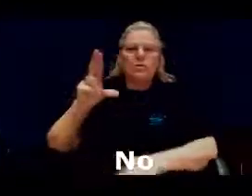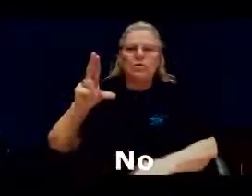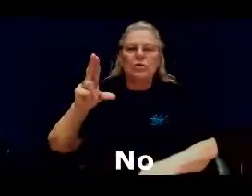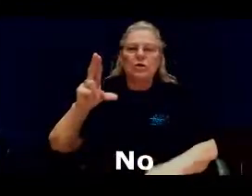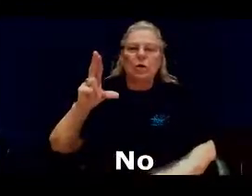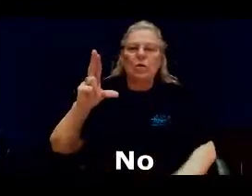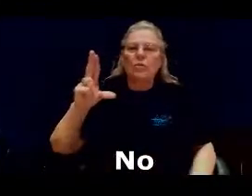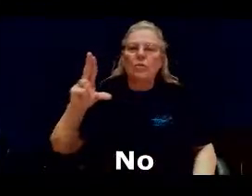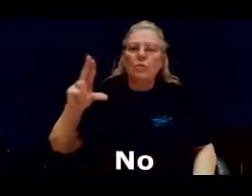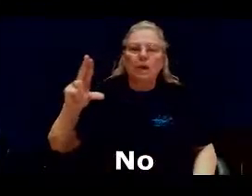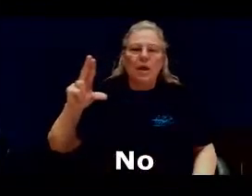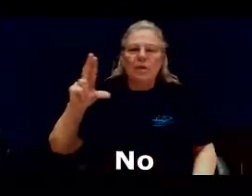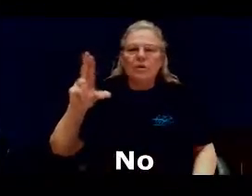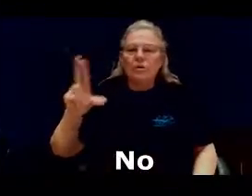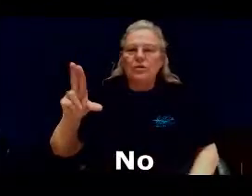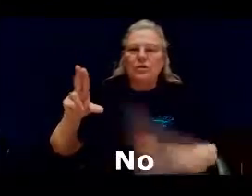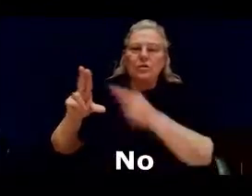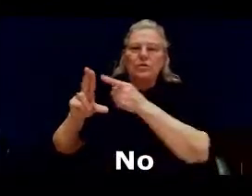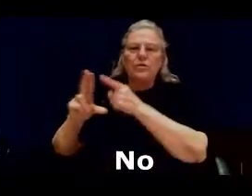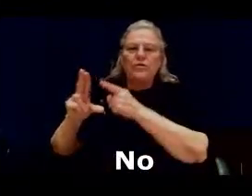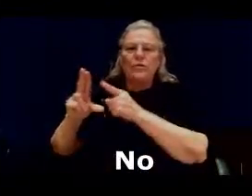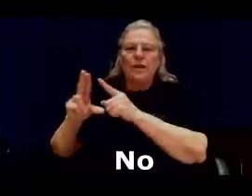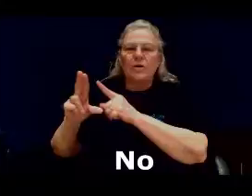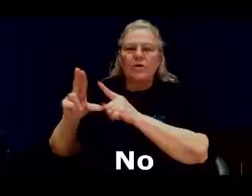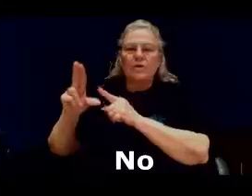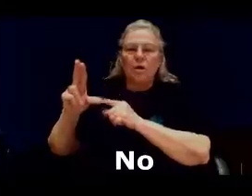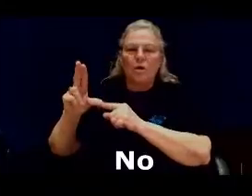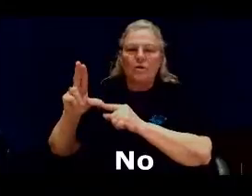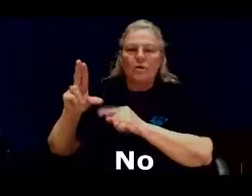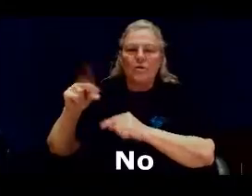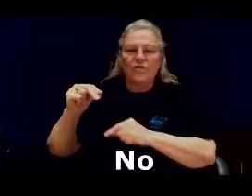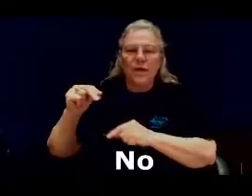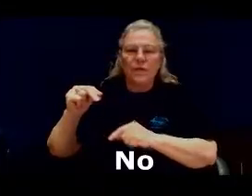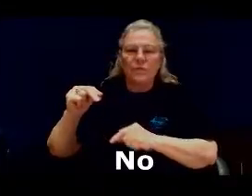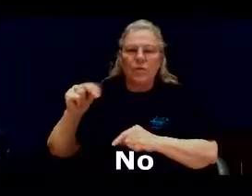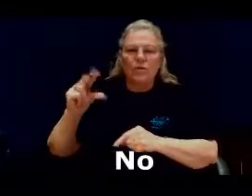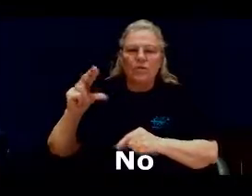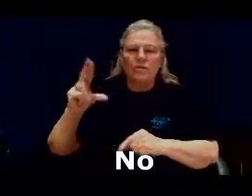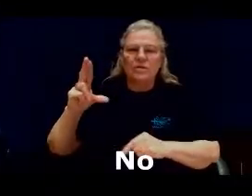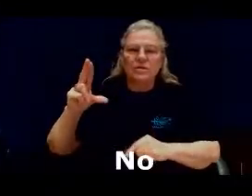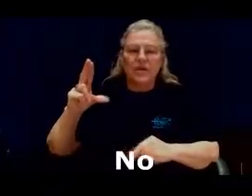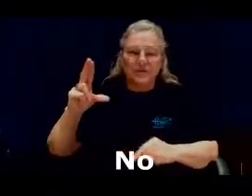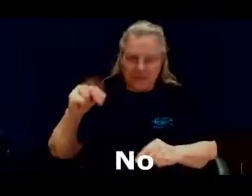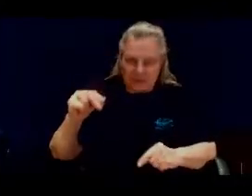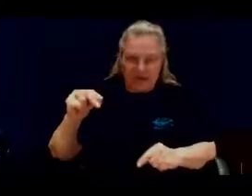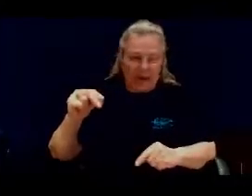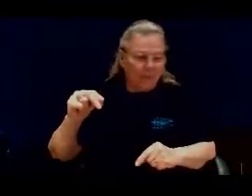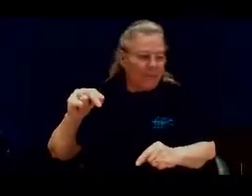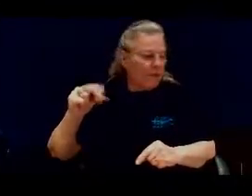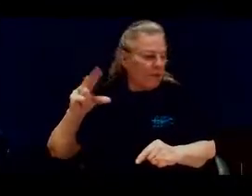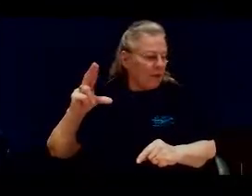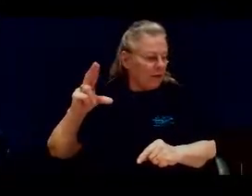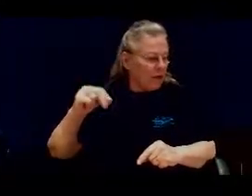words no, the two fingers onto the thumb with just kind of a snap.